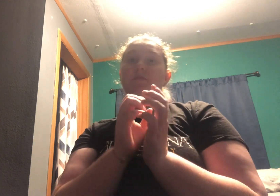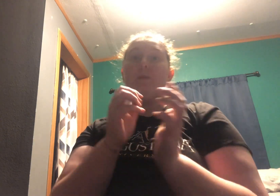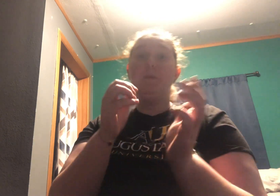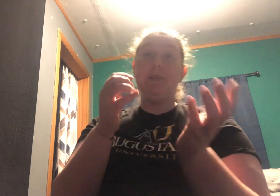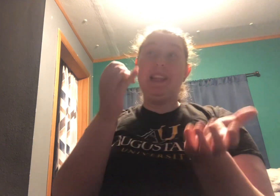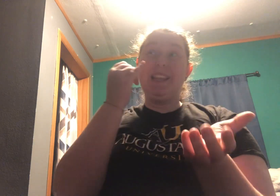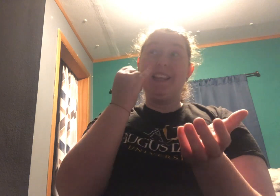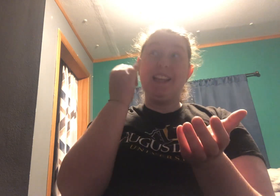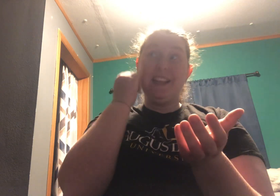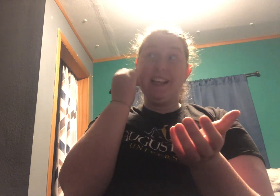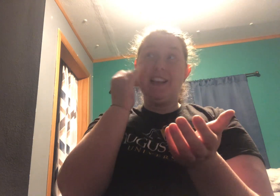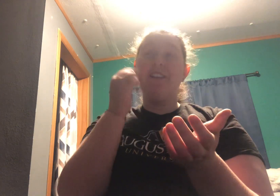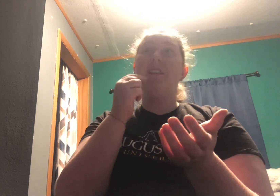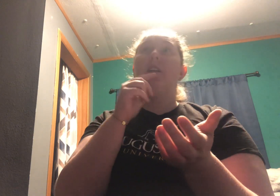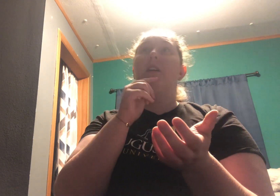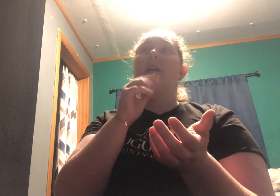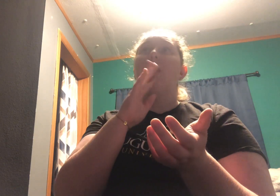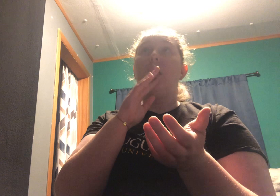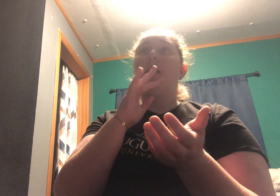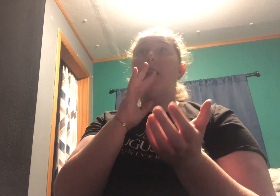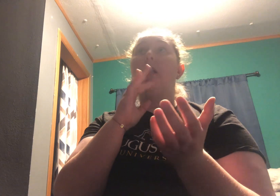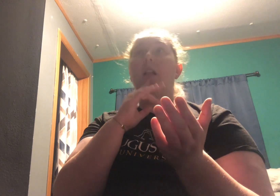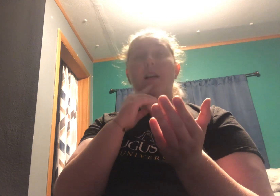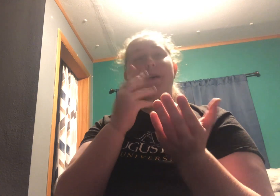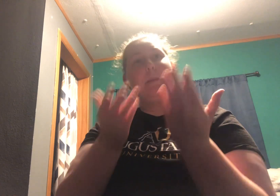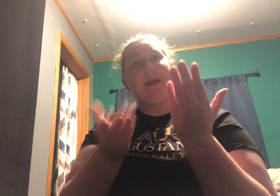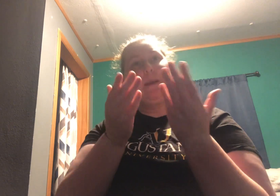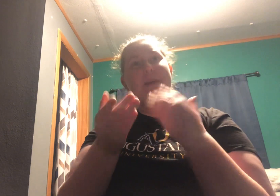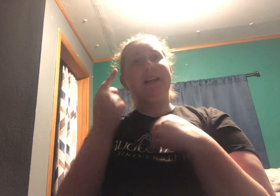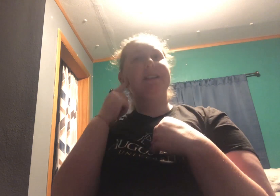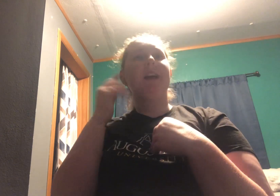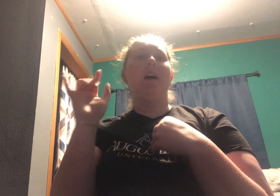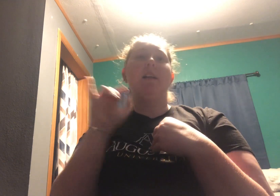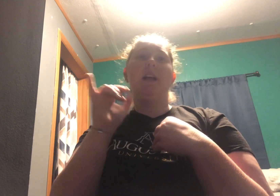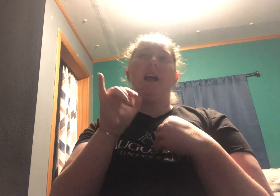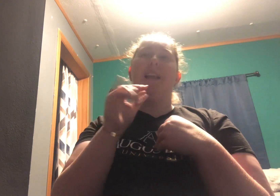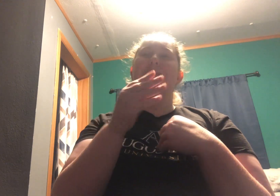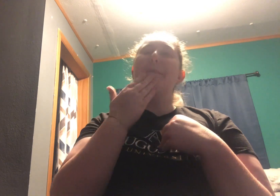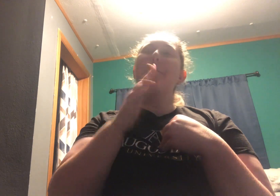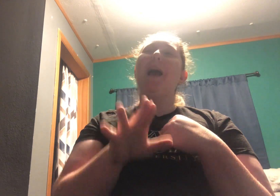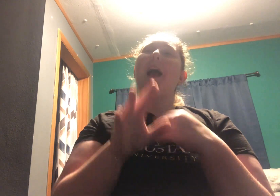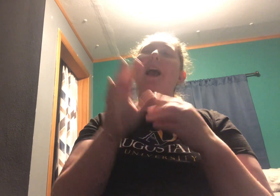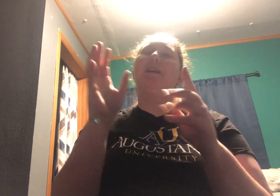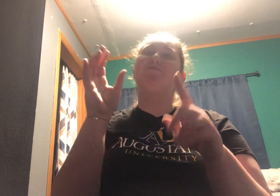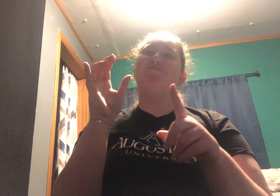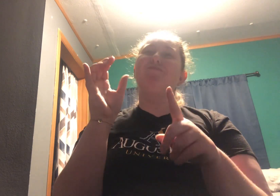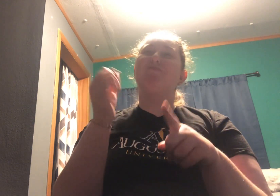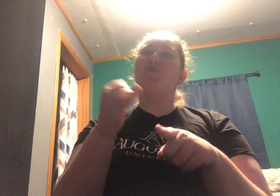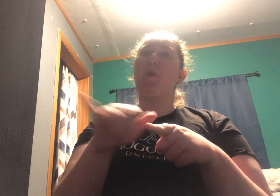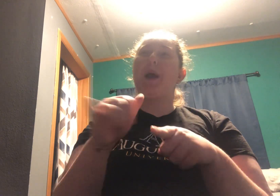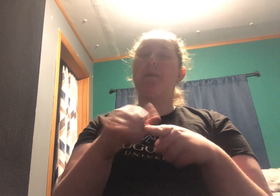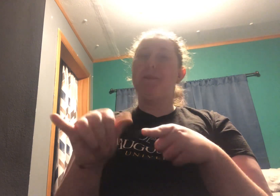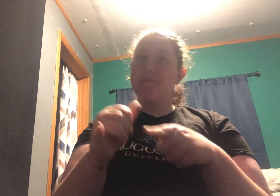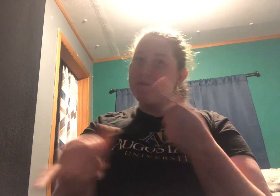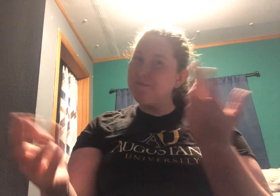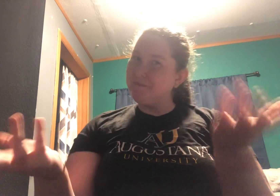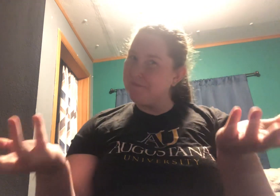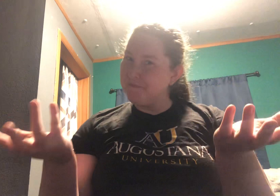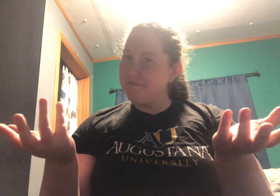word, right? When you say it, it almost sounds like the T is over here. Shih Tzu, right? It's considered a bad word by